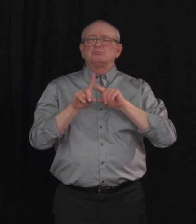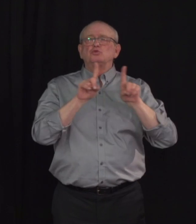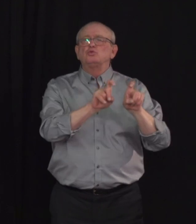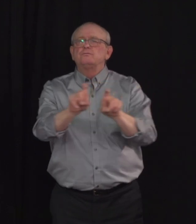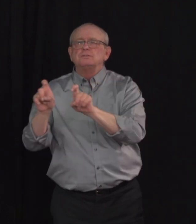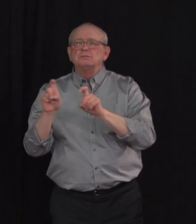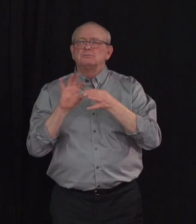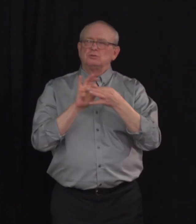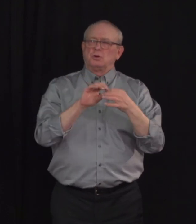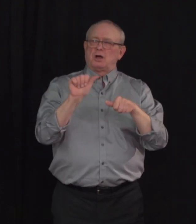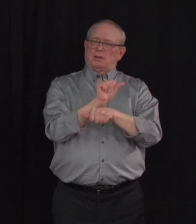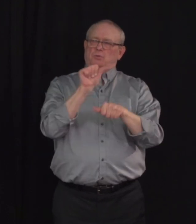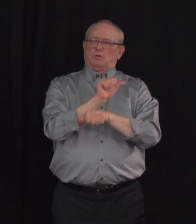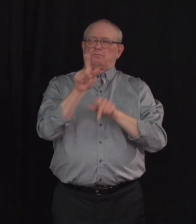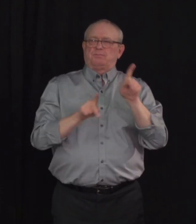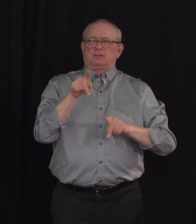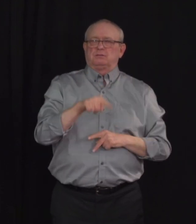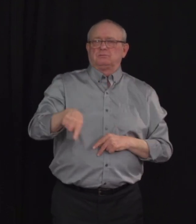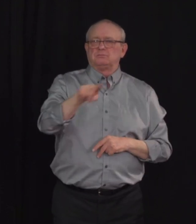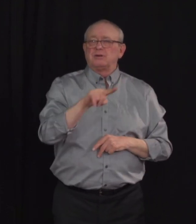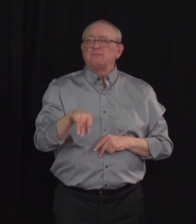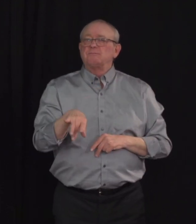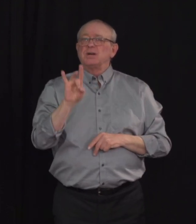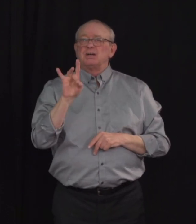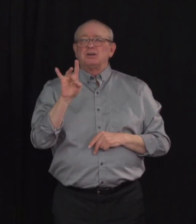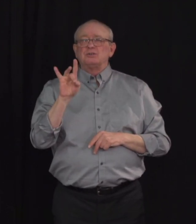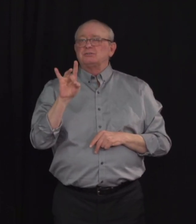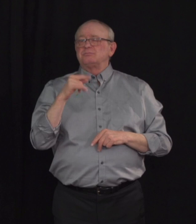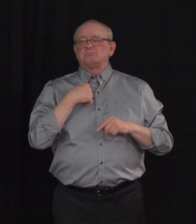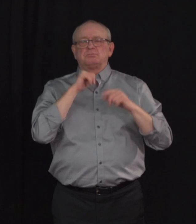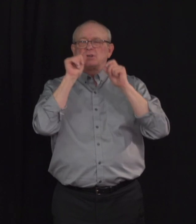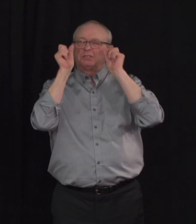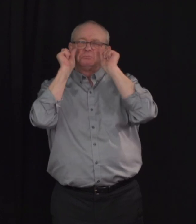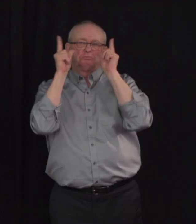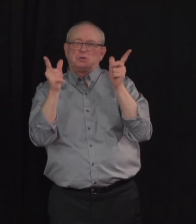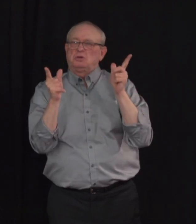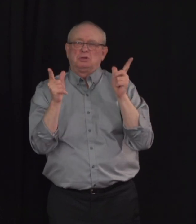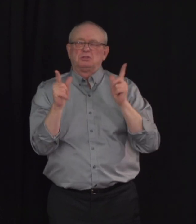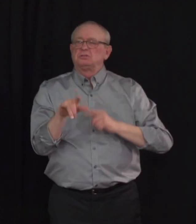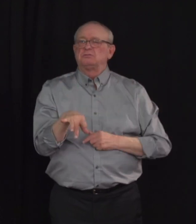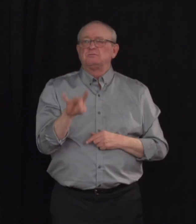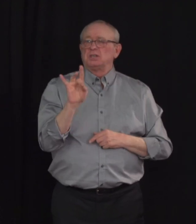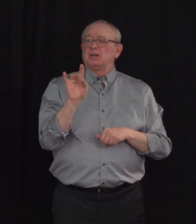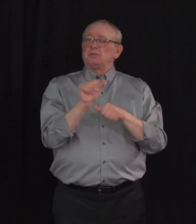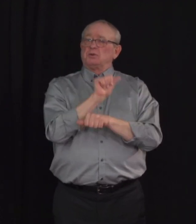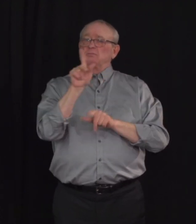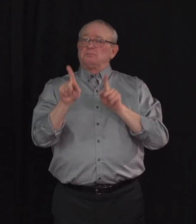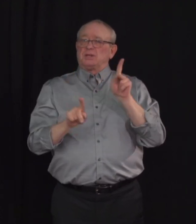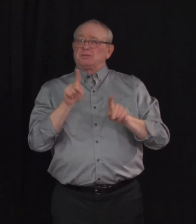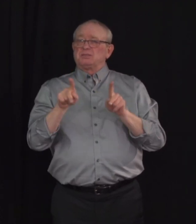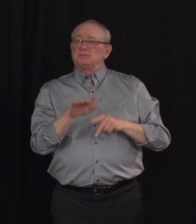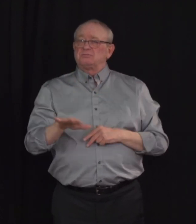surprising. 70% of Albertan respondents reported feeling stressed out. 46% expressed